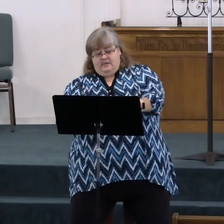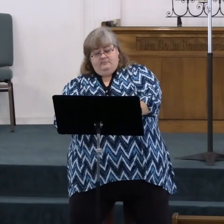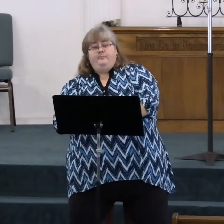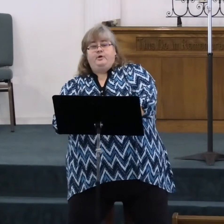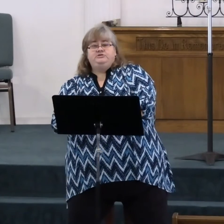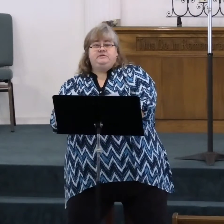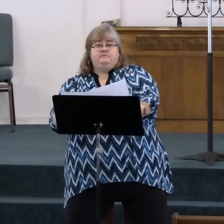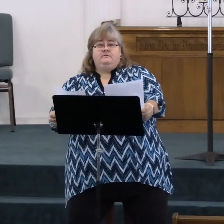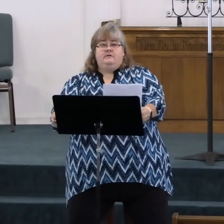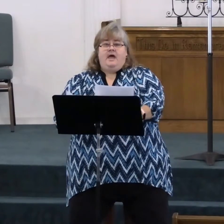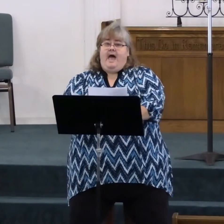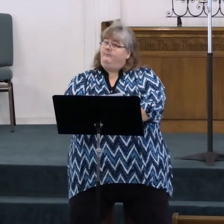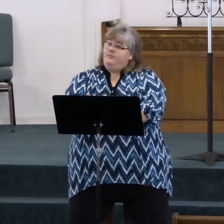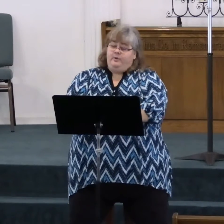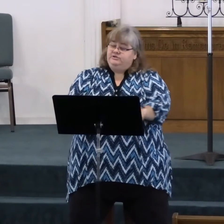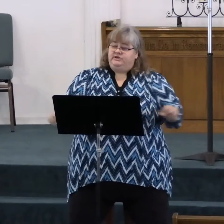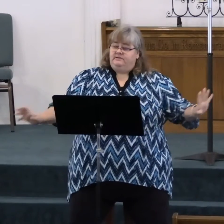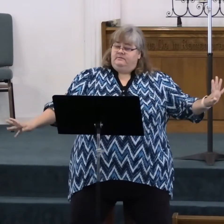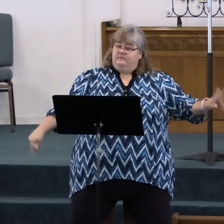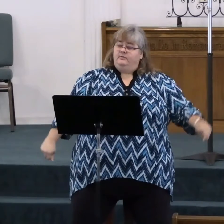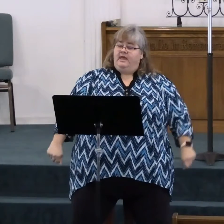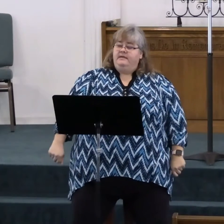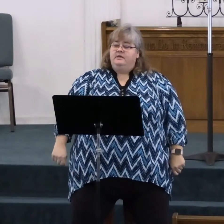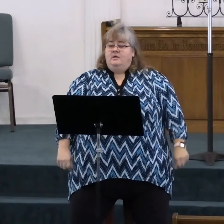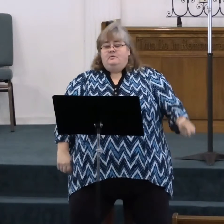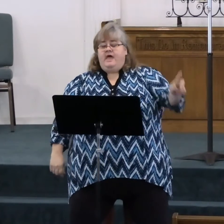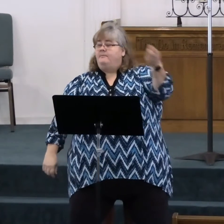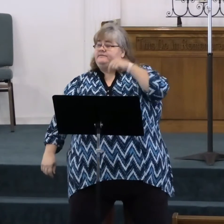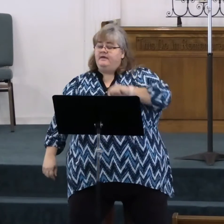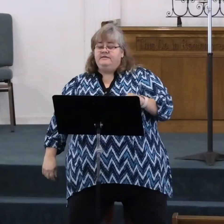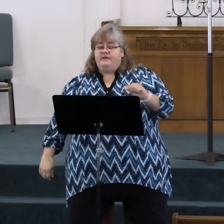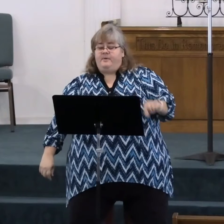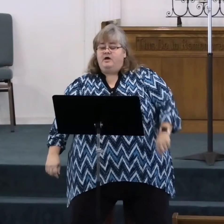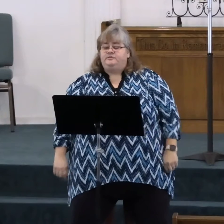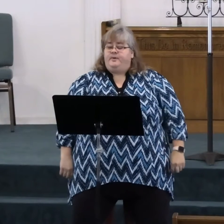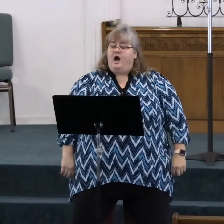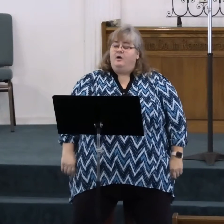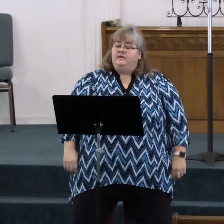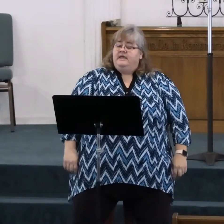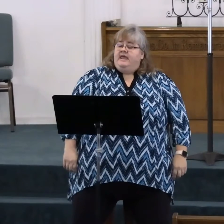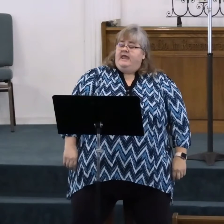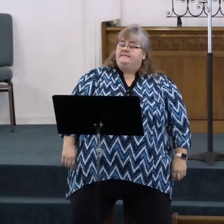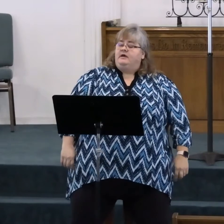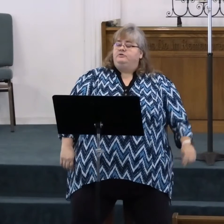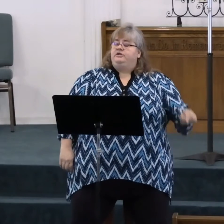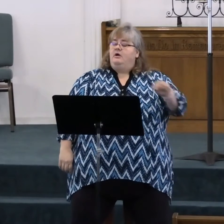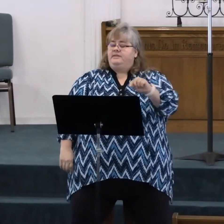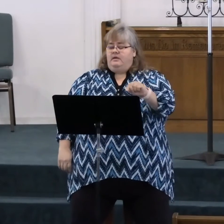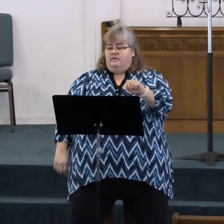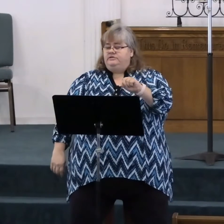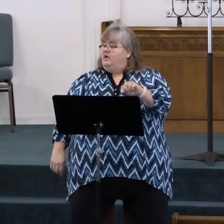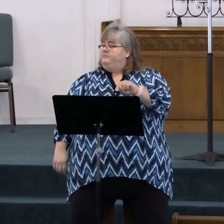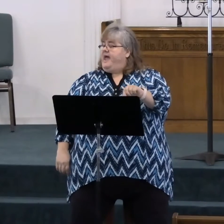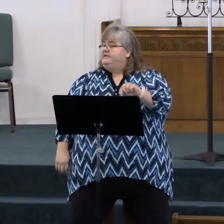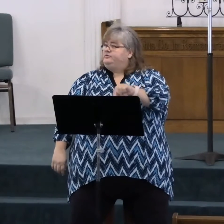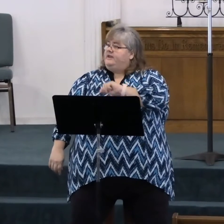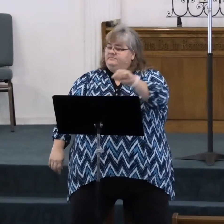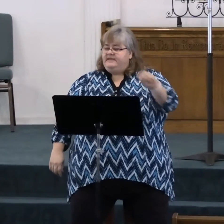going to preach it. I'm going to preach it, okay? Now, I'm going to tell you, the Apostle Paul, he told a young pastor named